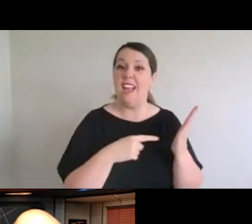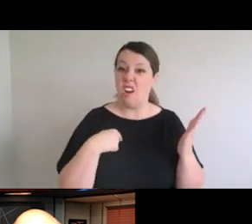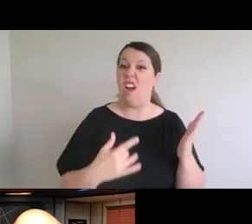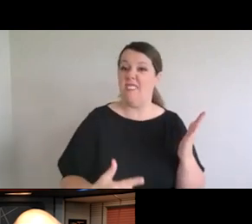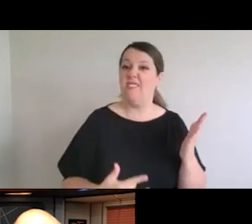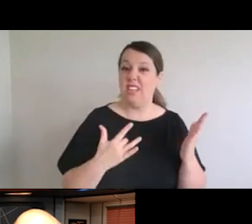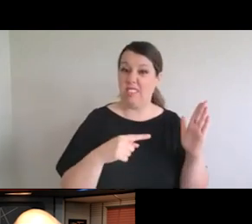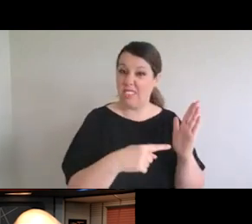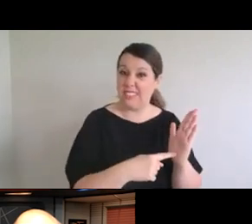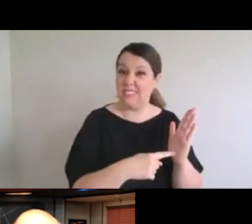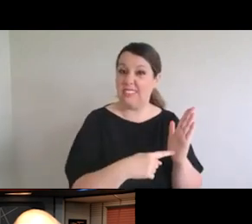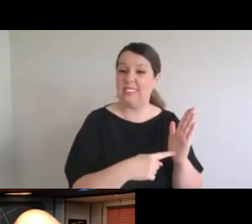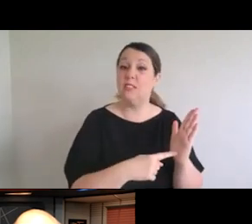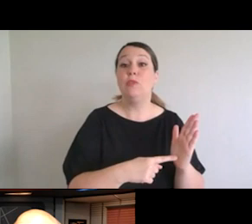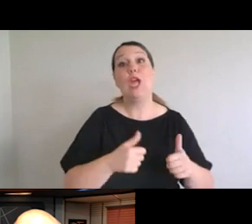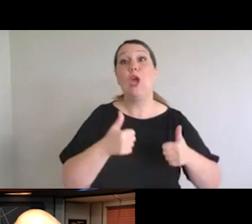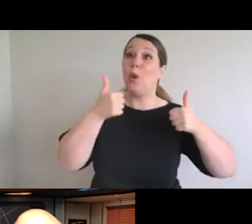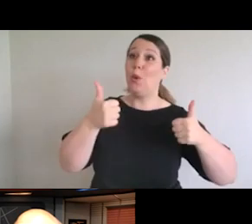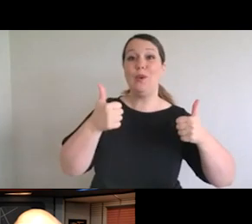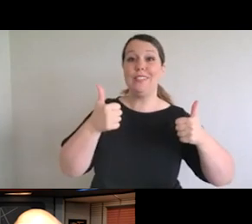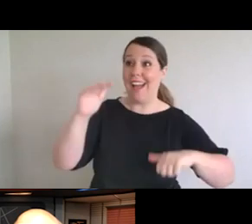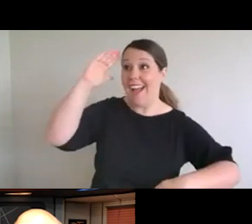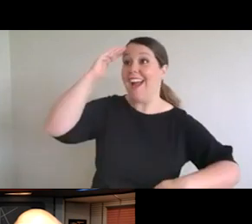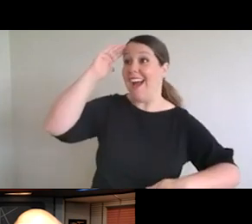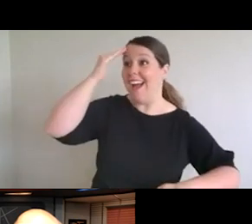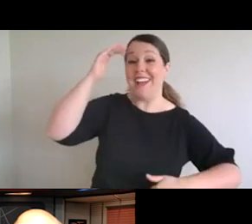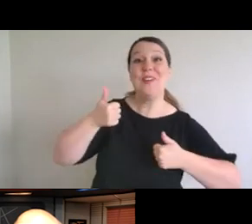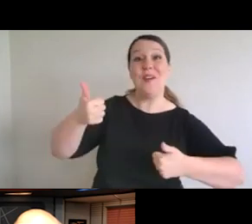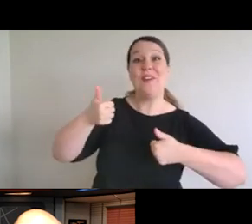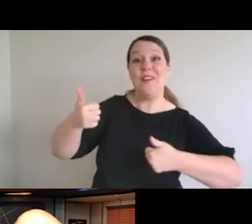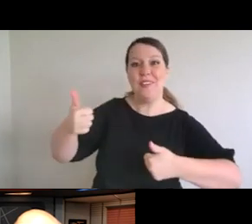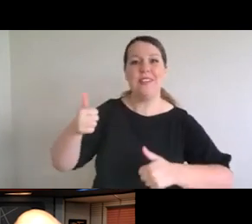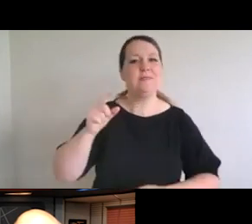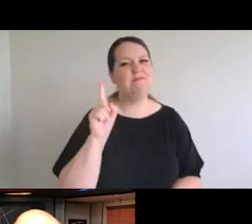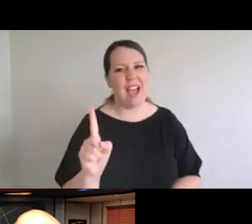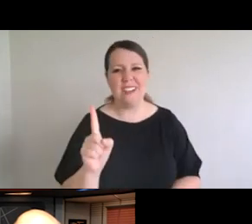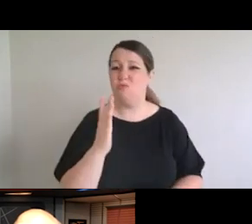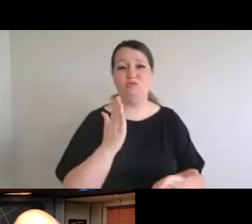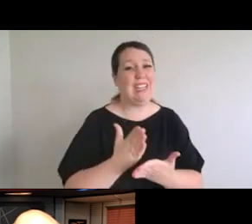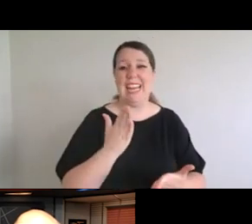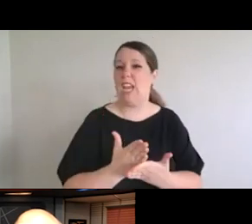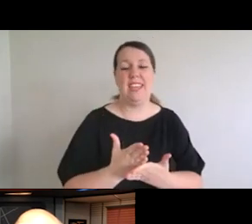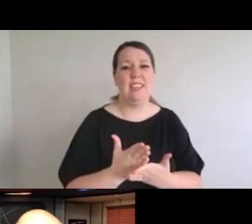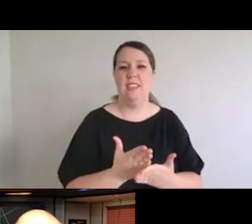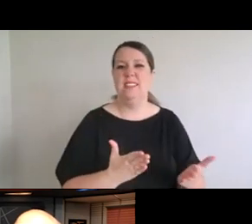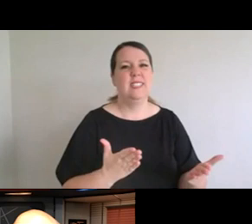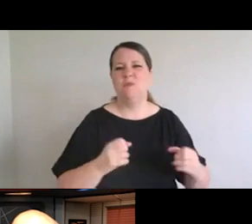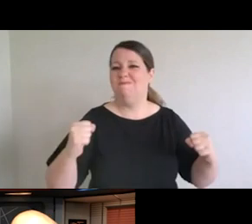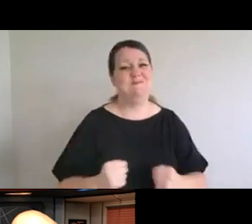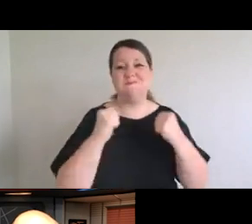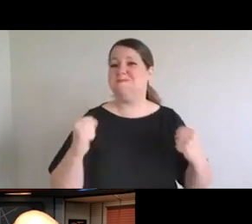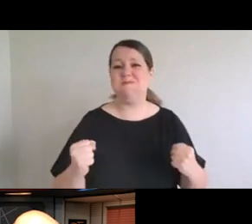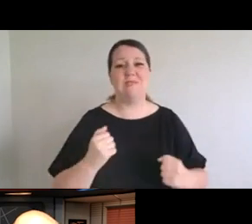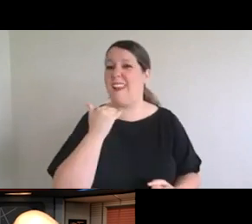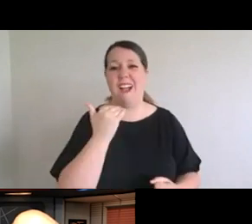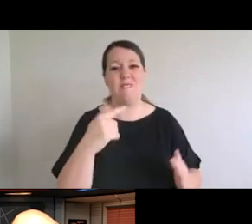strong on good intentions, but it is utterly impoverished when it comes to implementation.